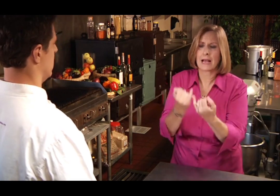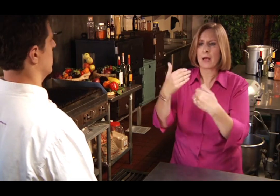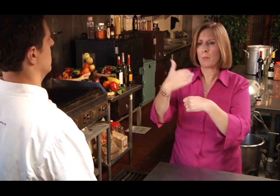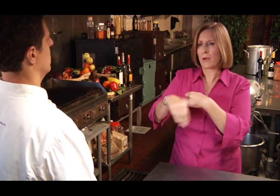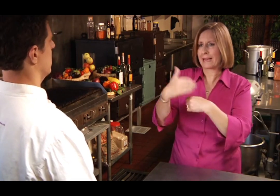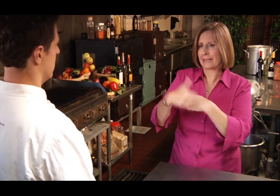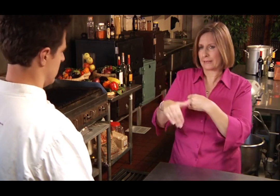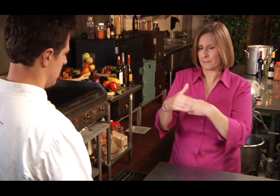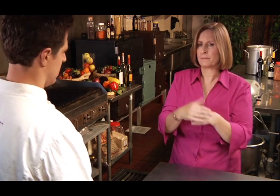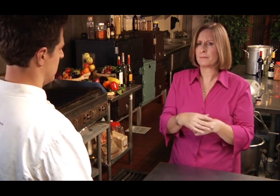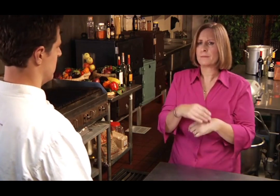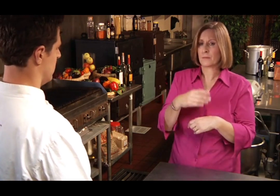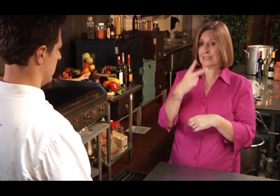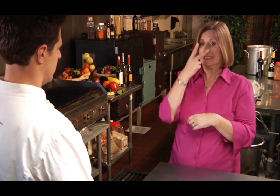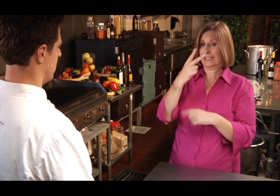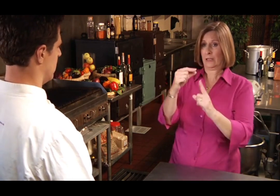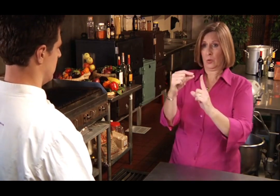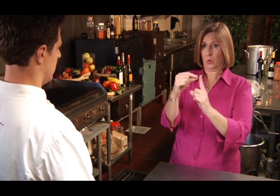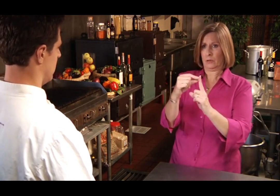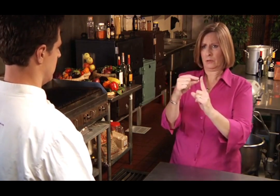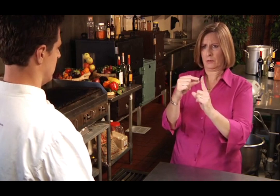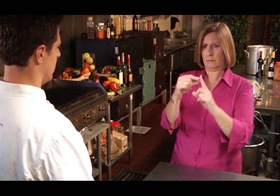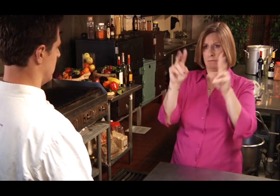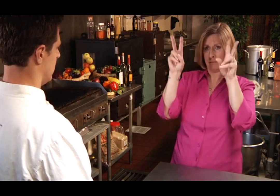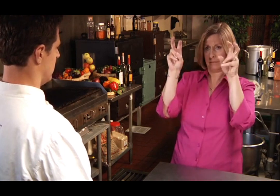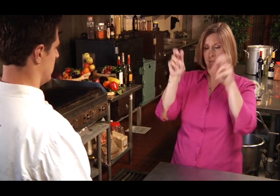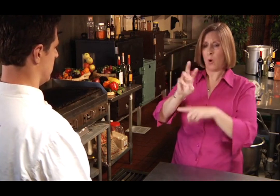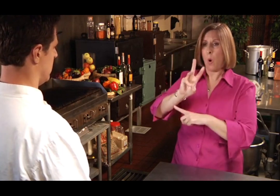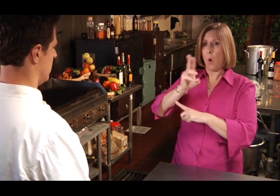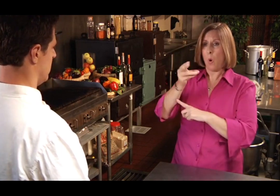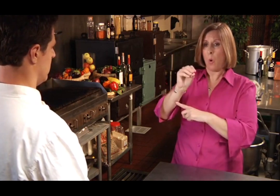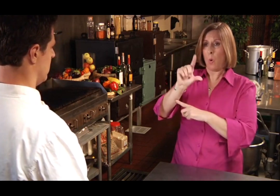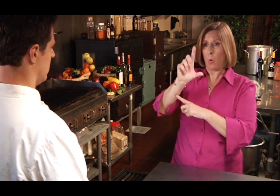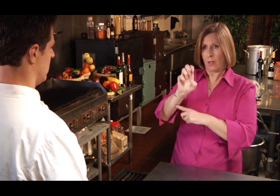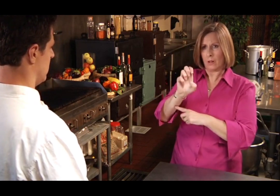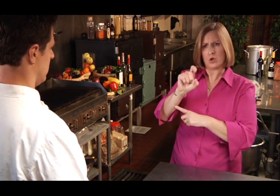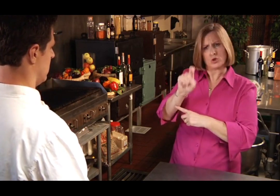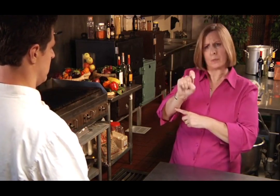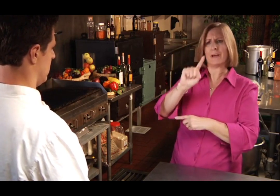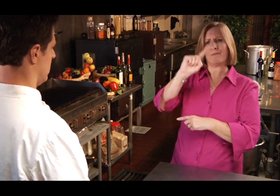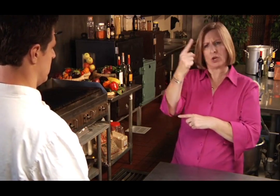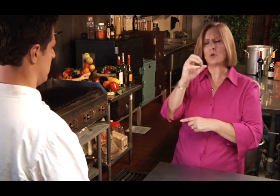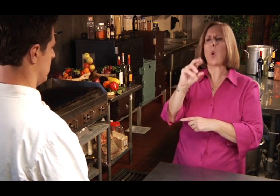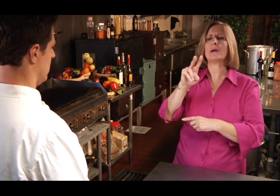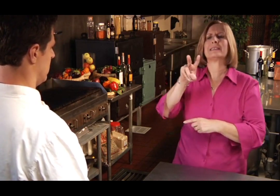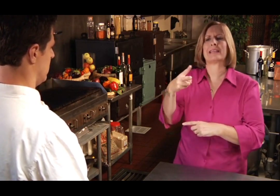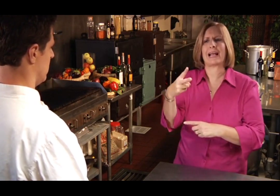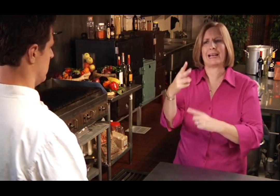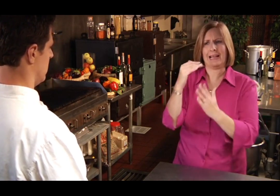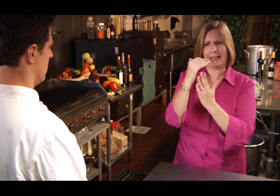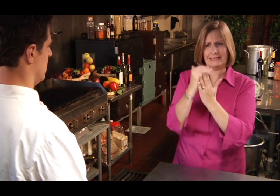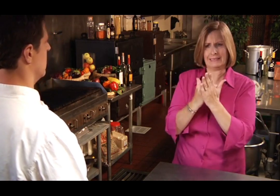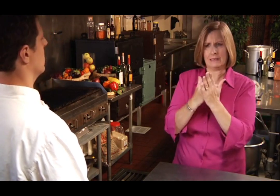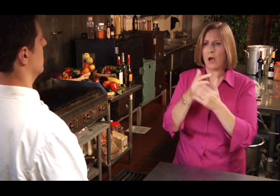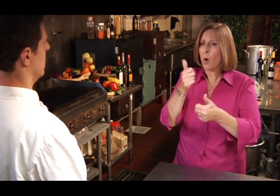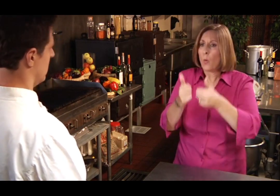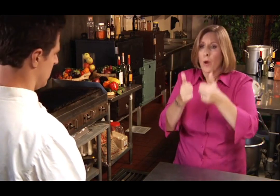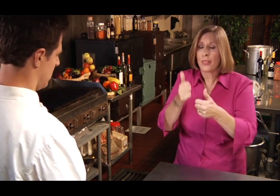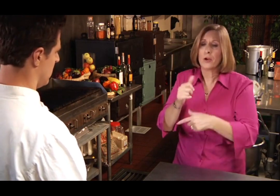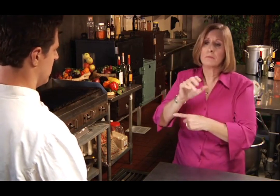crackers, pasta, and breads. The word whole should appear as the first or second ingredient, whether